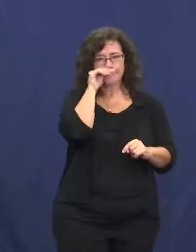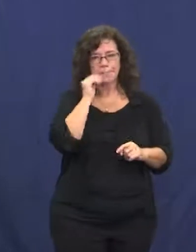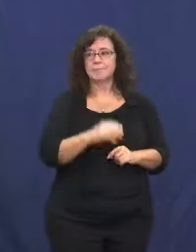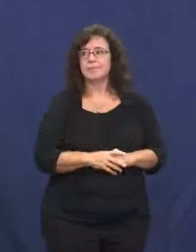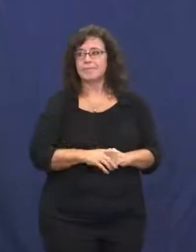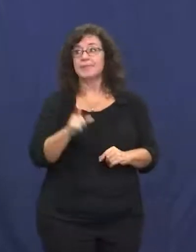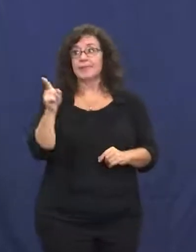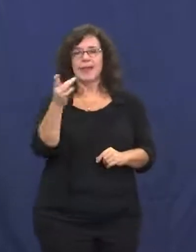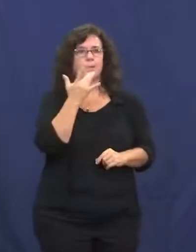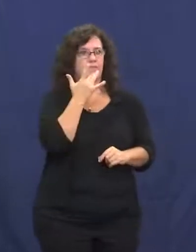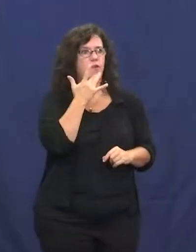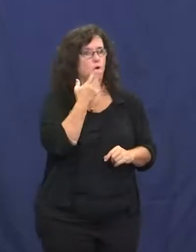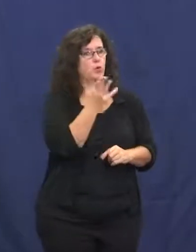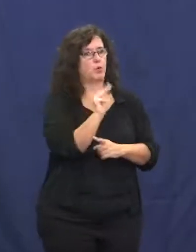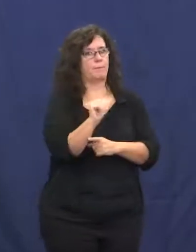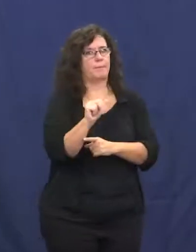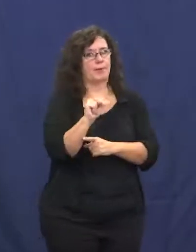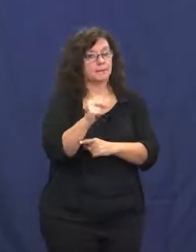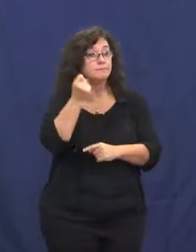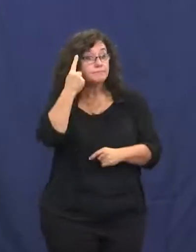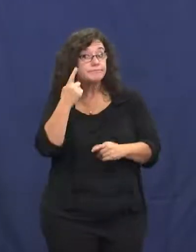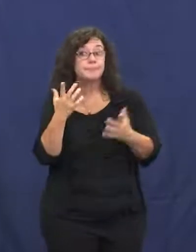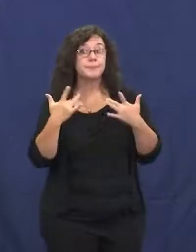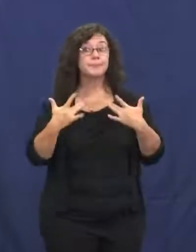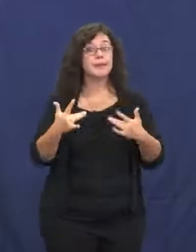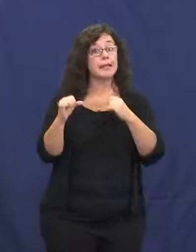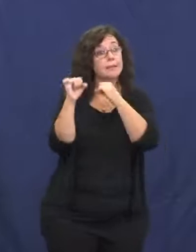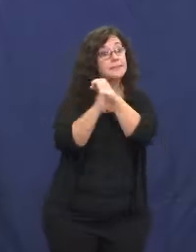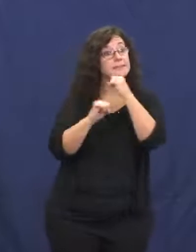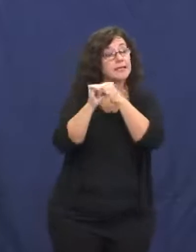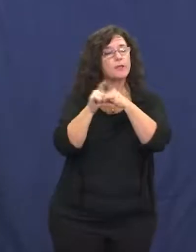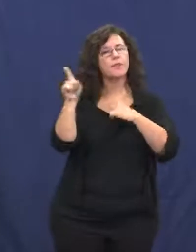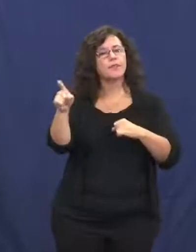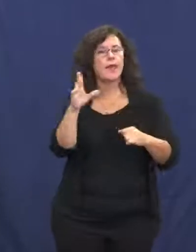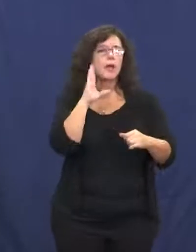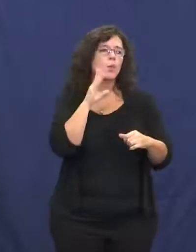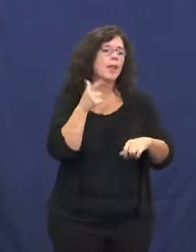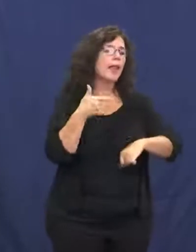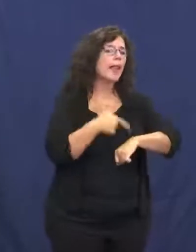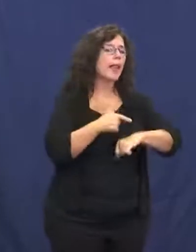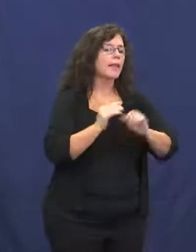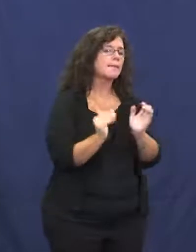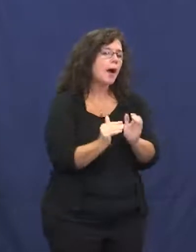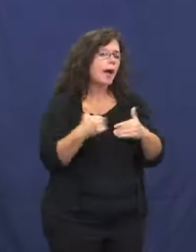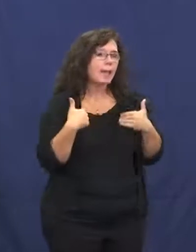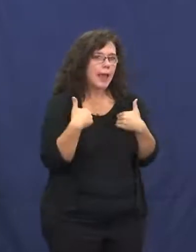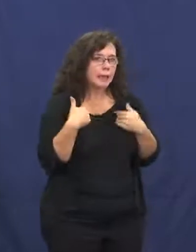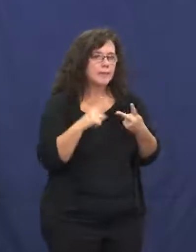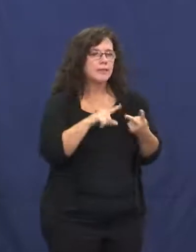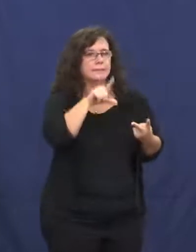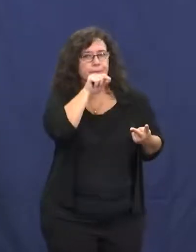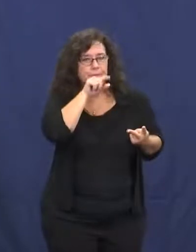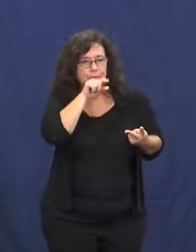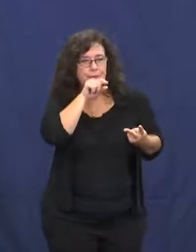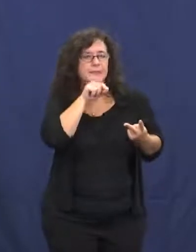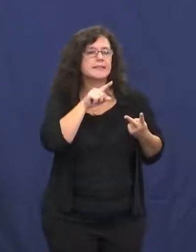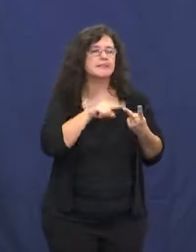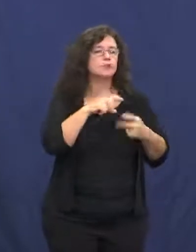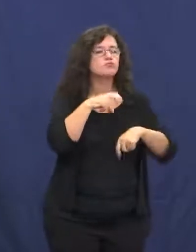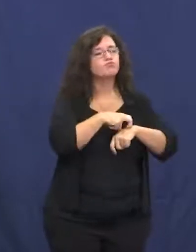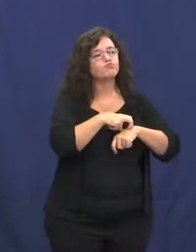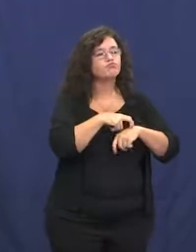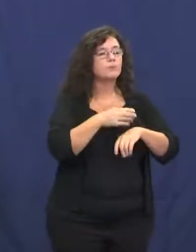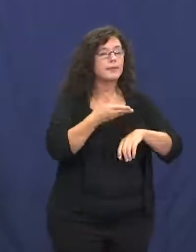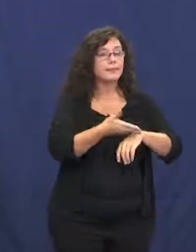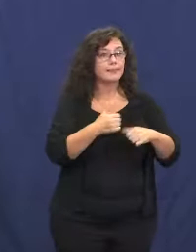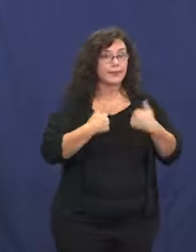human as their host, whereas most native mosquitoes choose small animals and birds as their host.